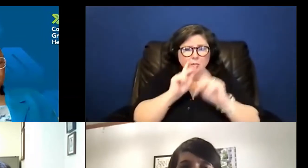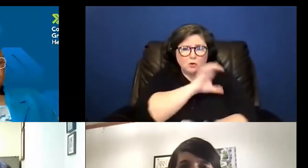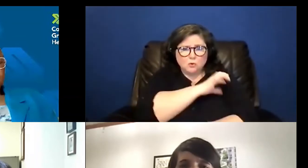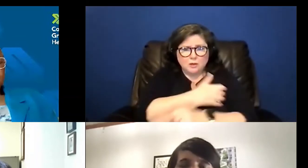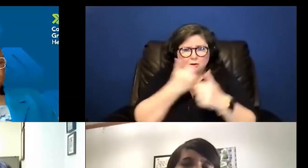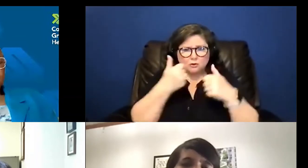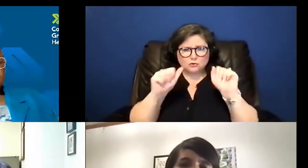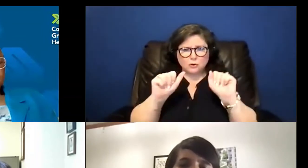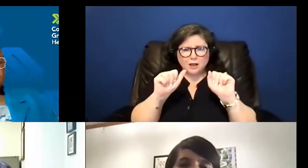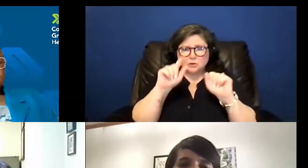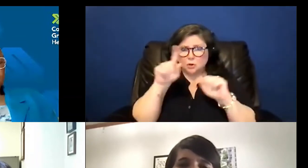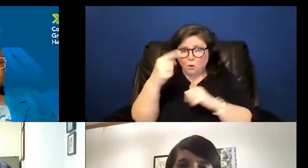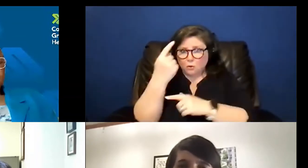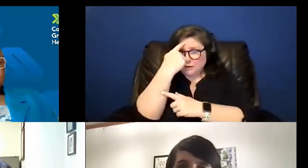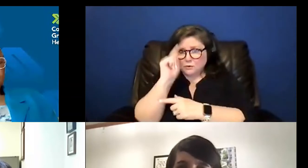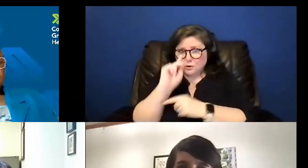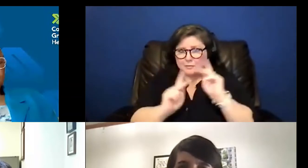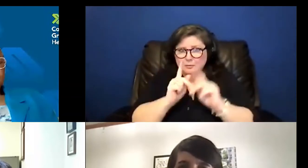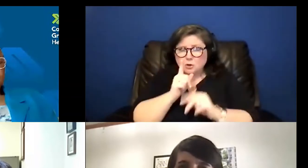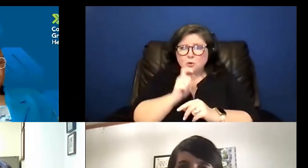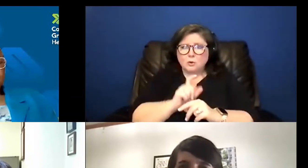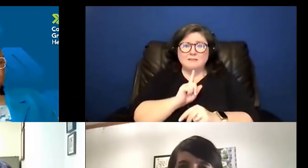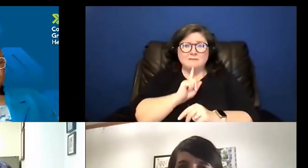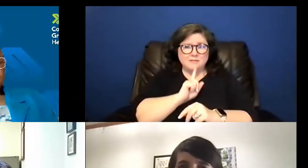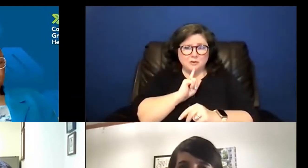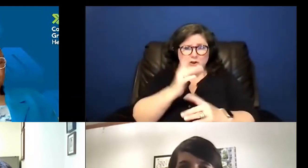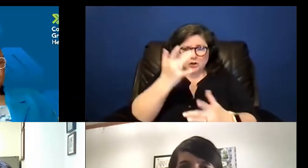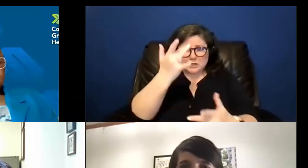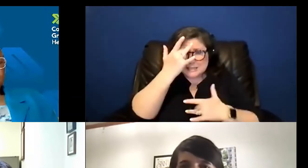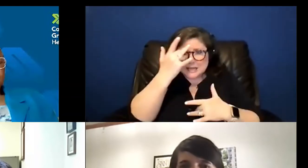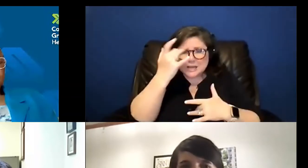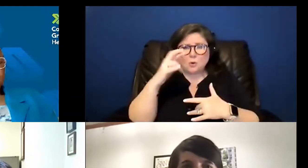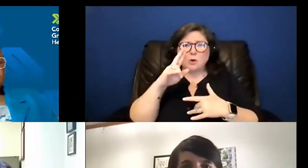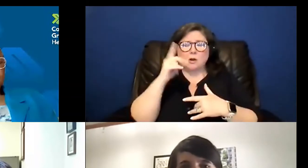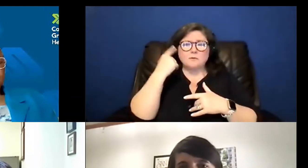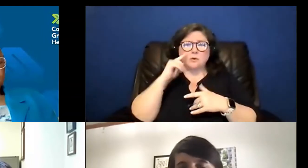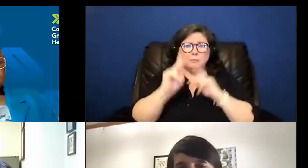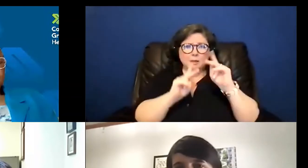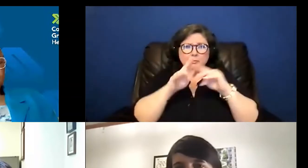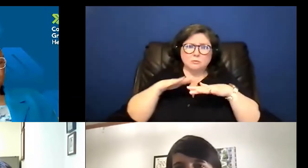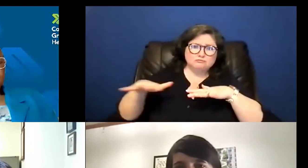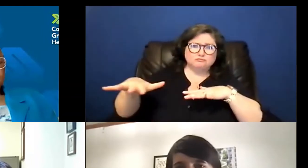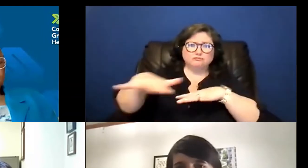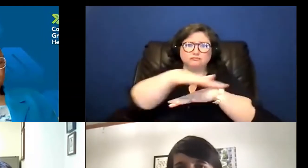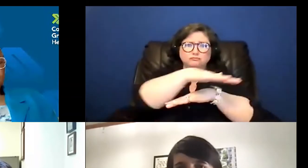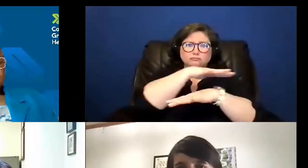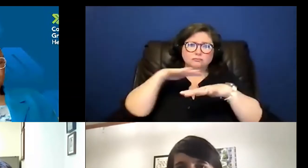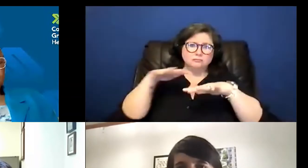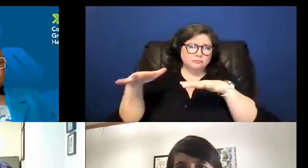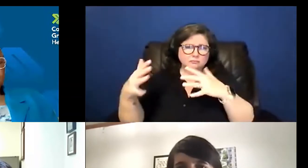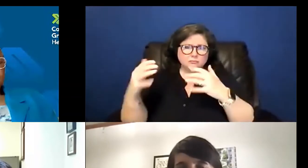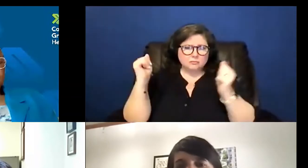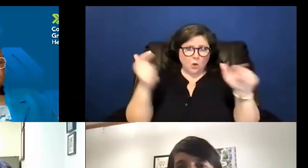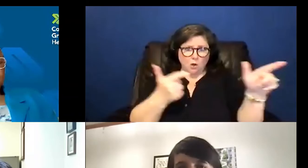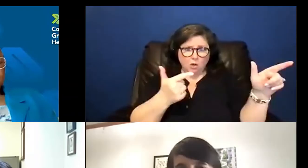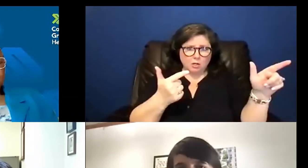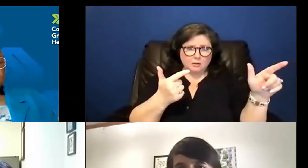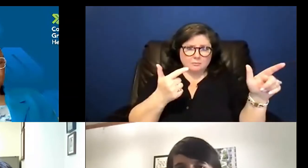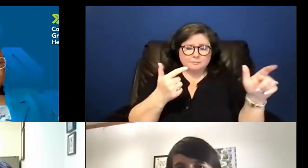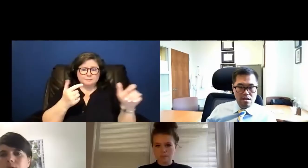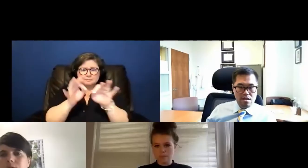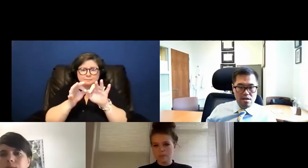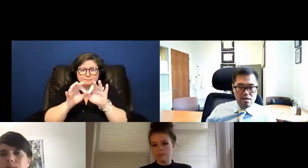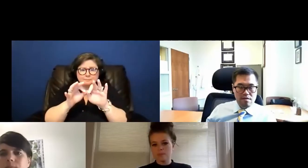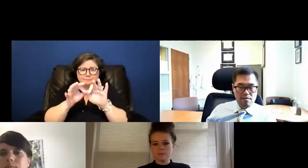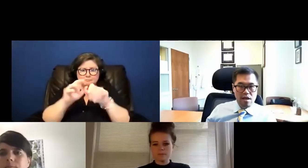trials only for people who are very sick, or are they for people across sort of the spectrum of health?